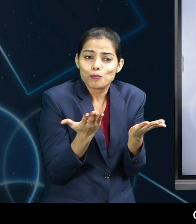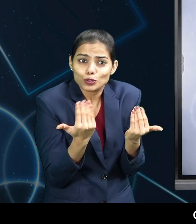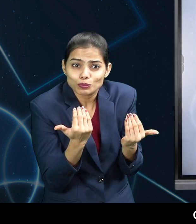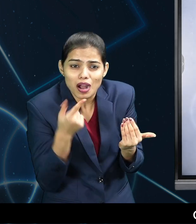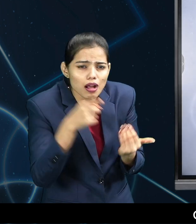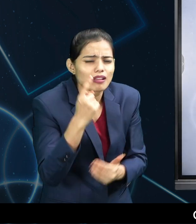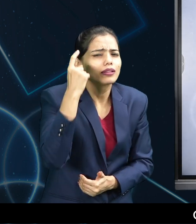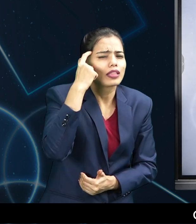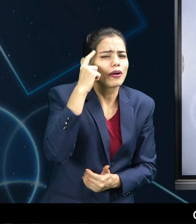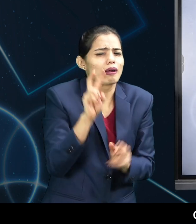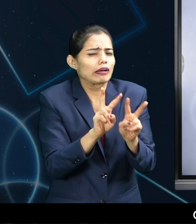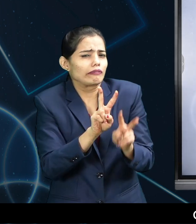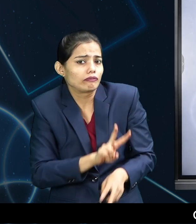the context of the study.